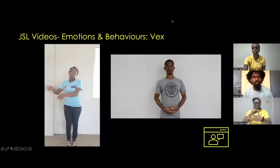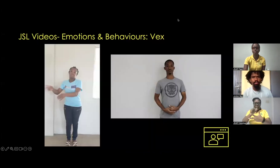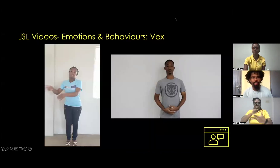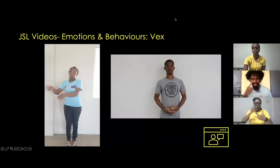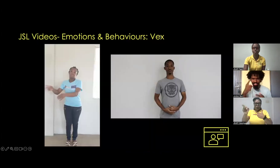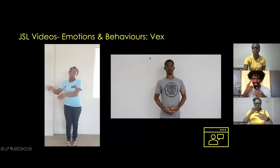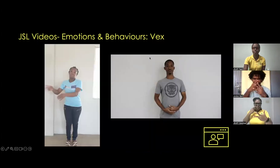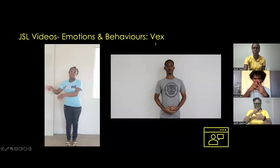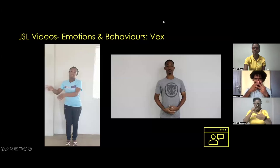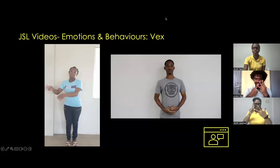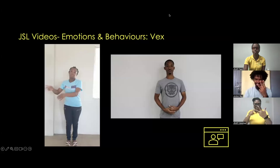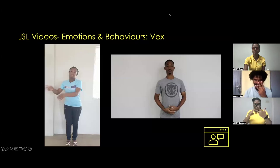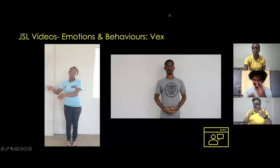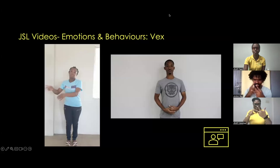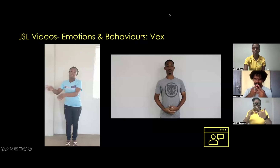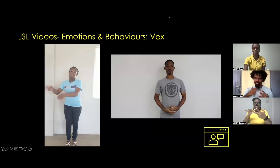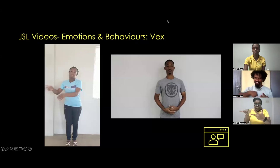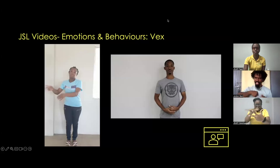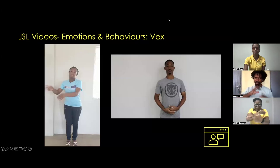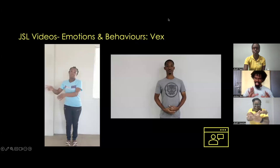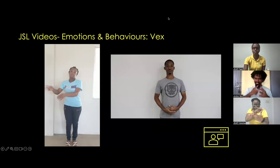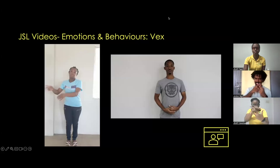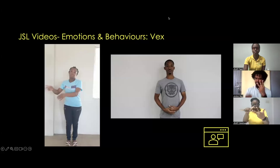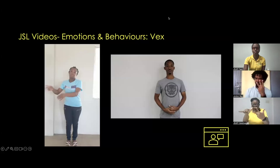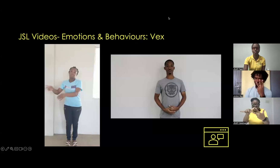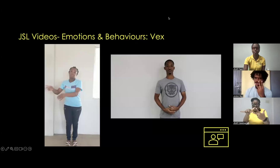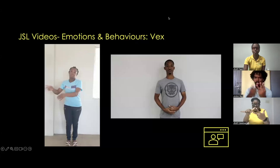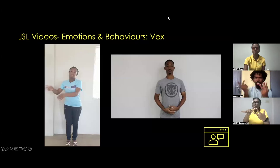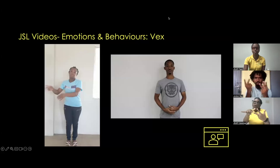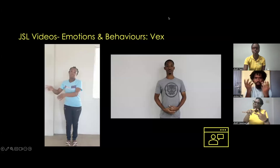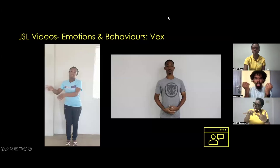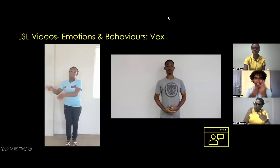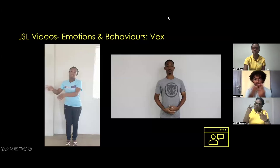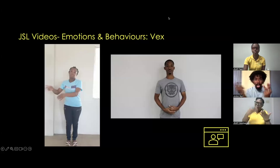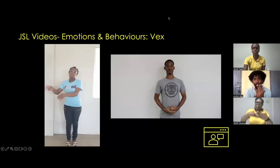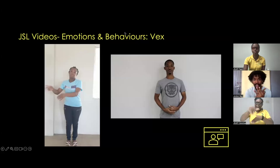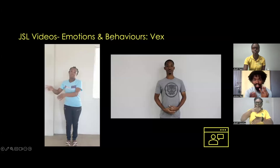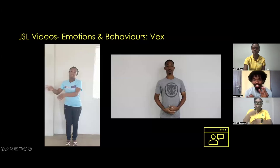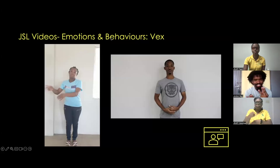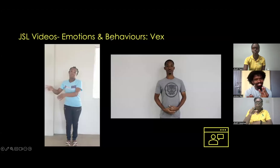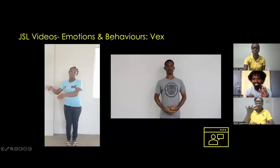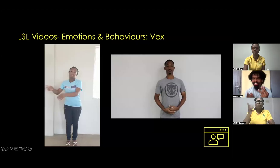You saw the three? One was, all of them is self-control, but the signs are different.